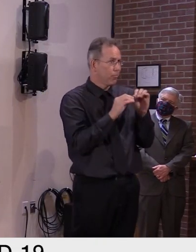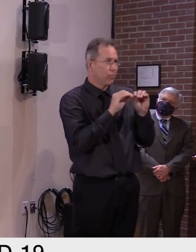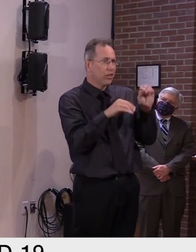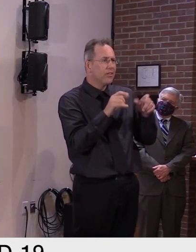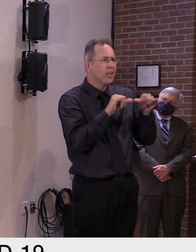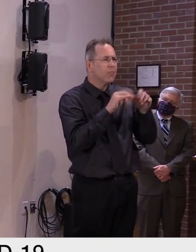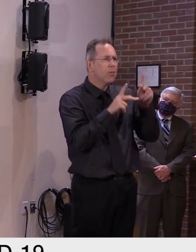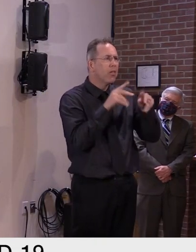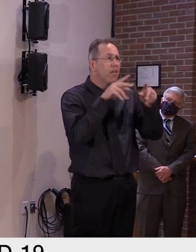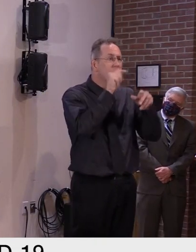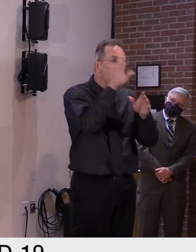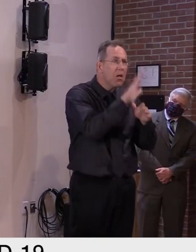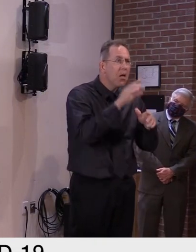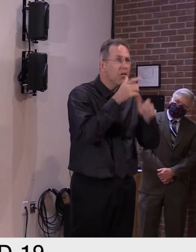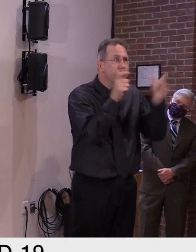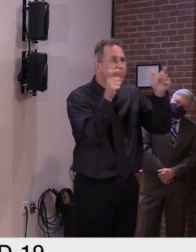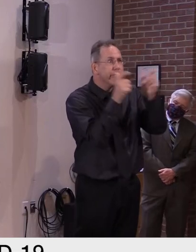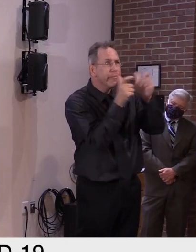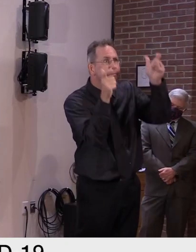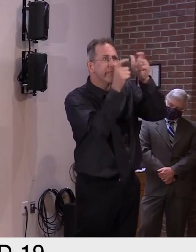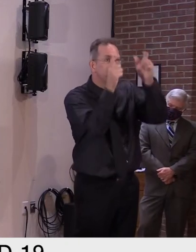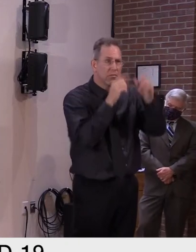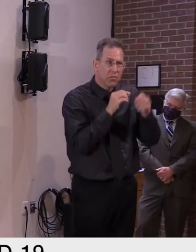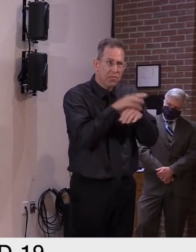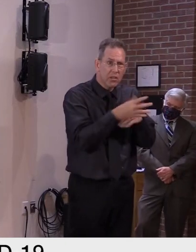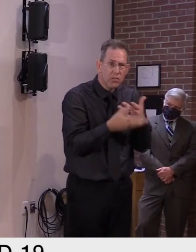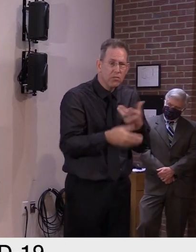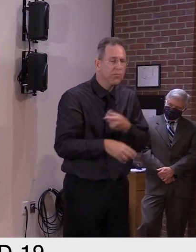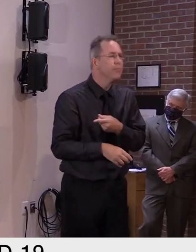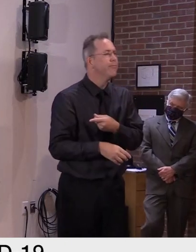county specific forecasts as well.